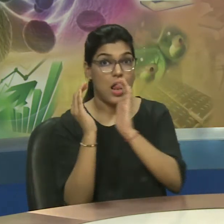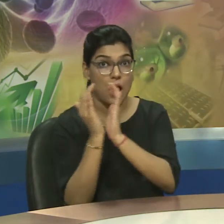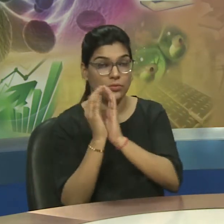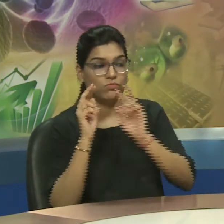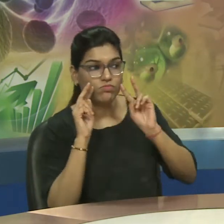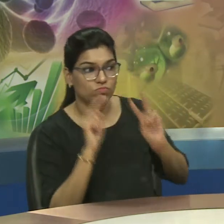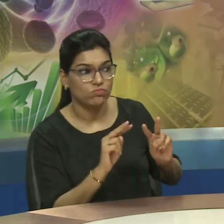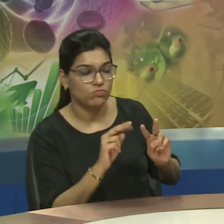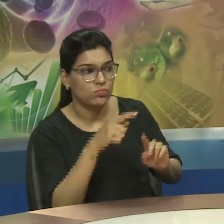lesser.